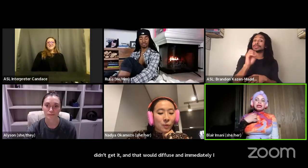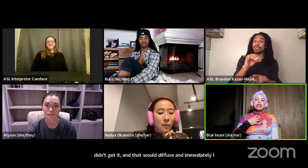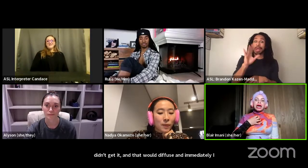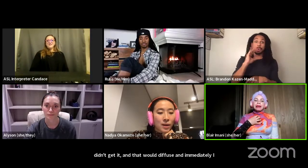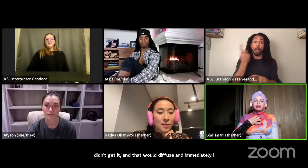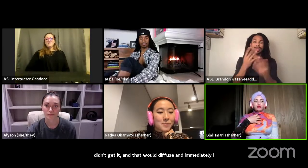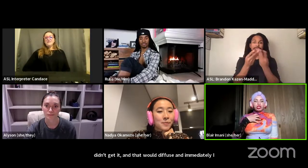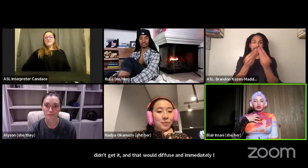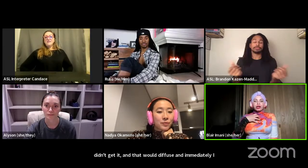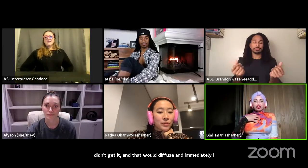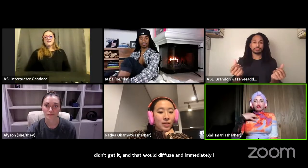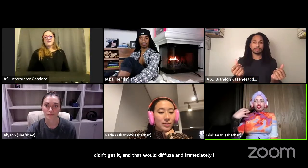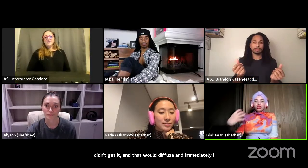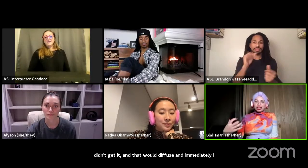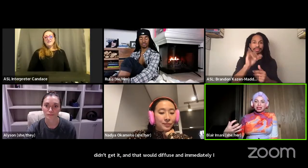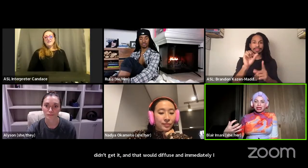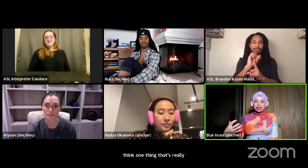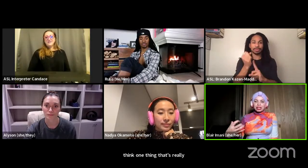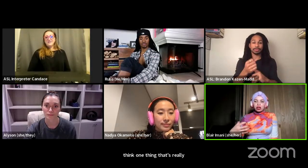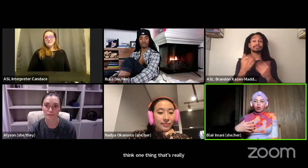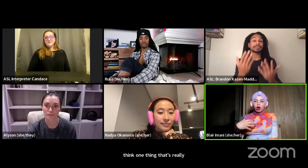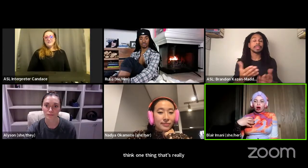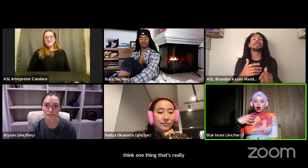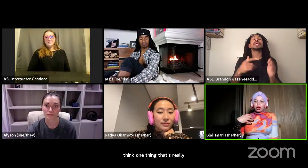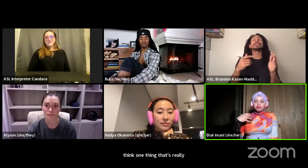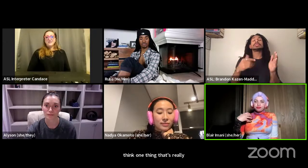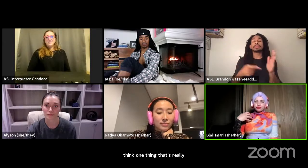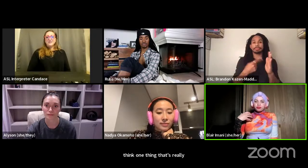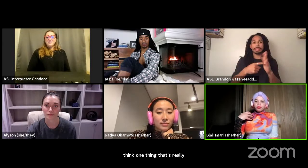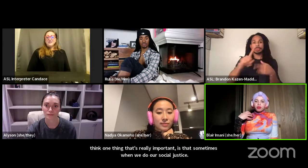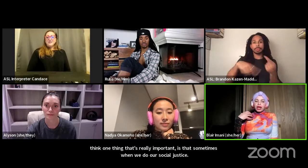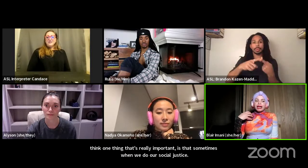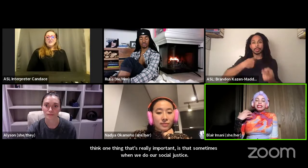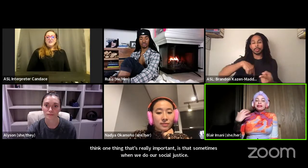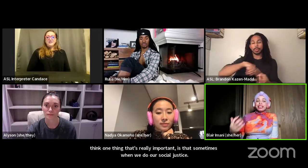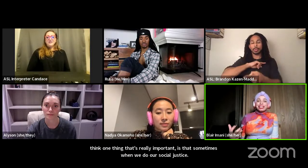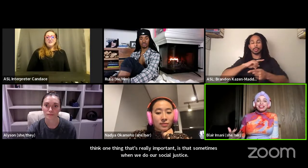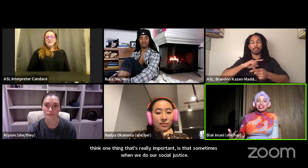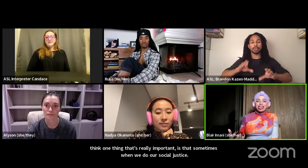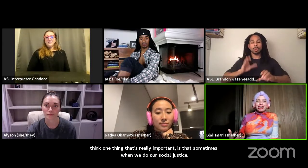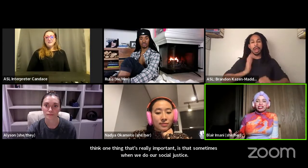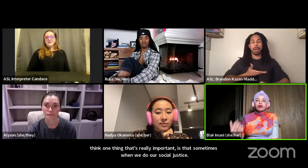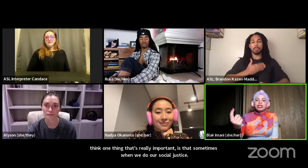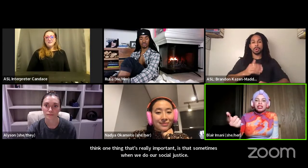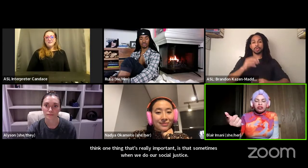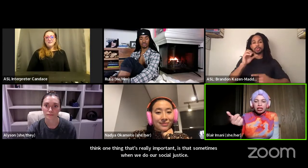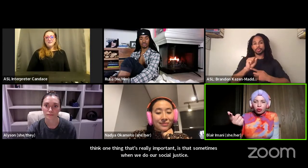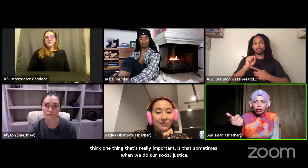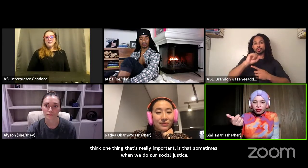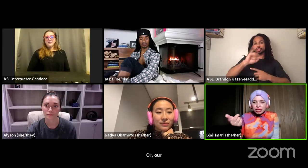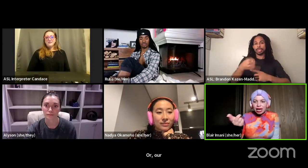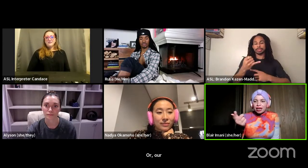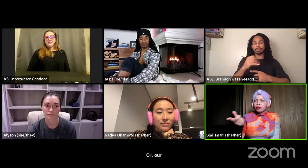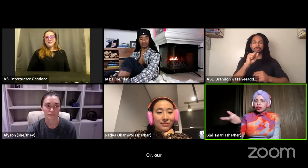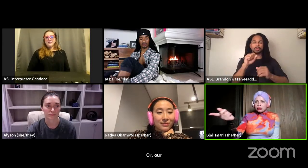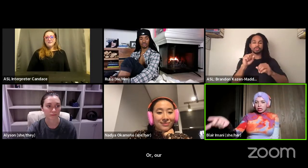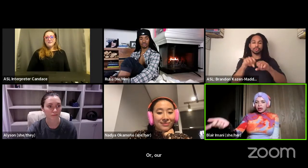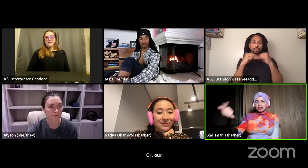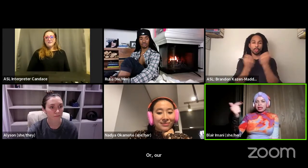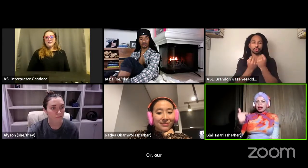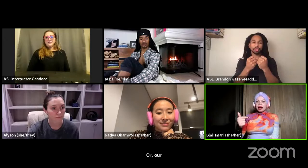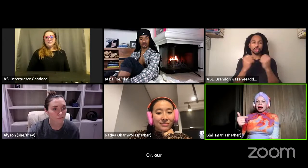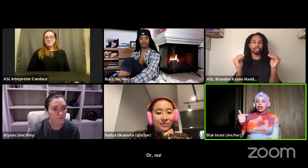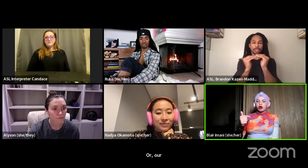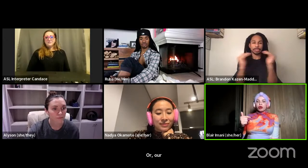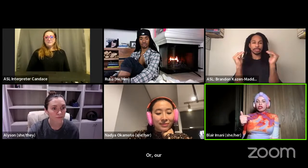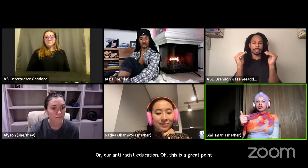that sometimes when we do our social justice or our anti-racist education, oh, this is a great point from Sand. When